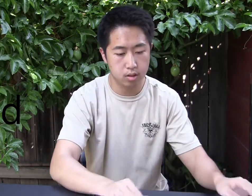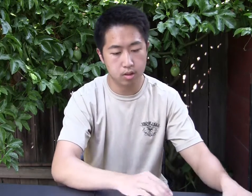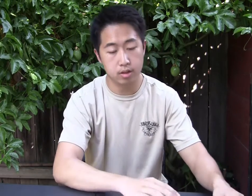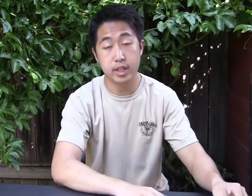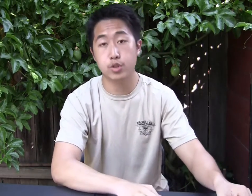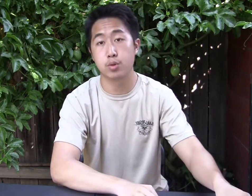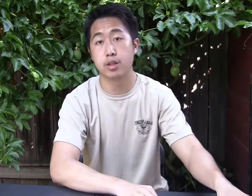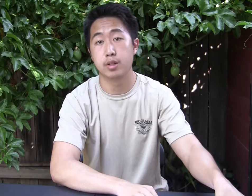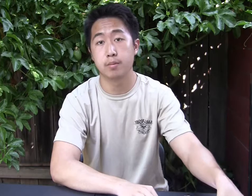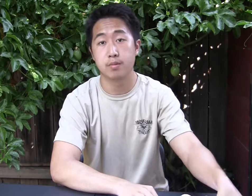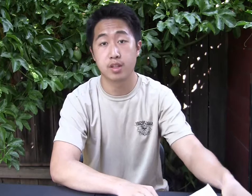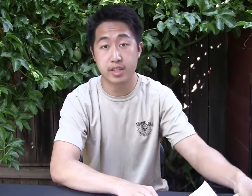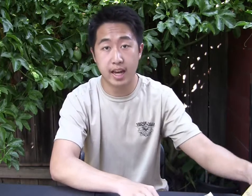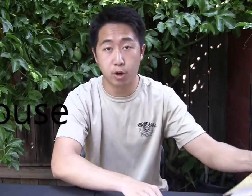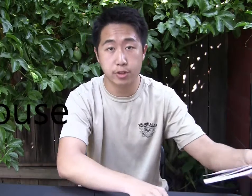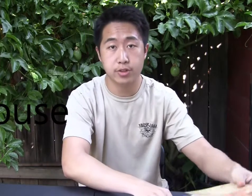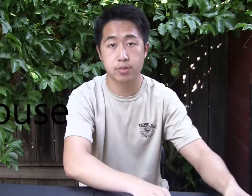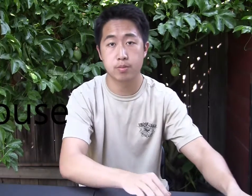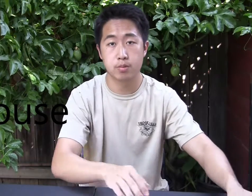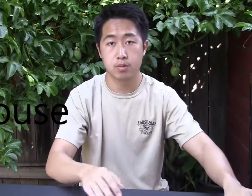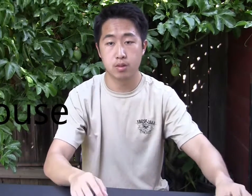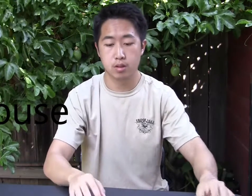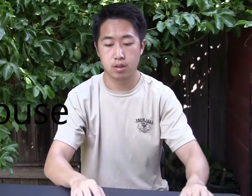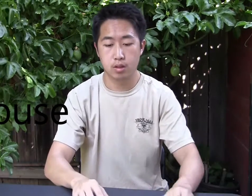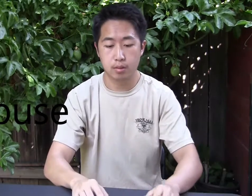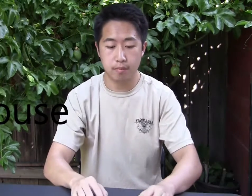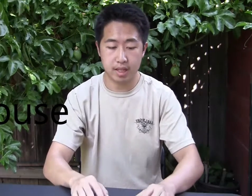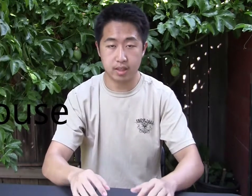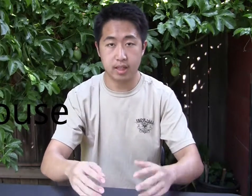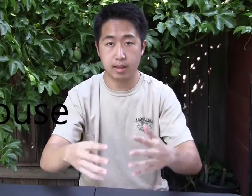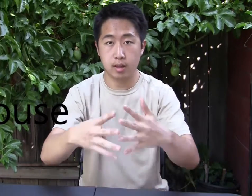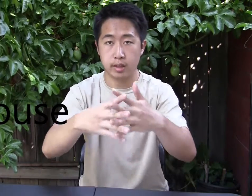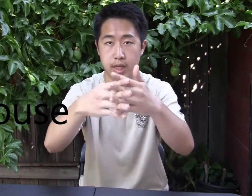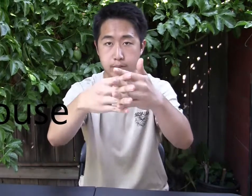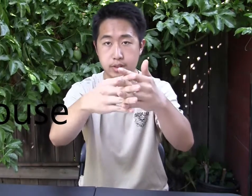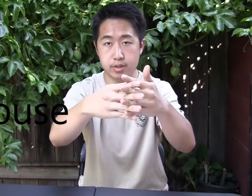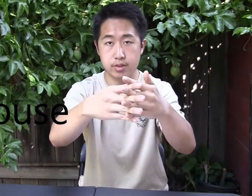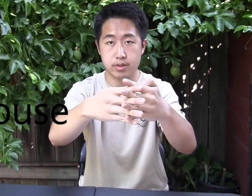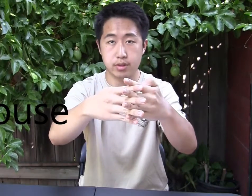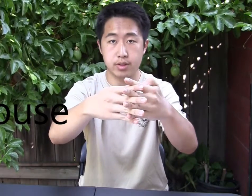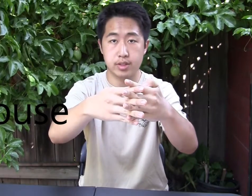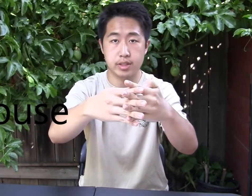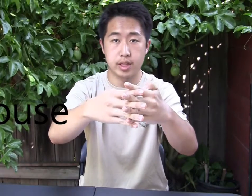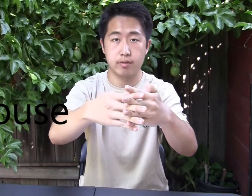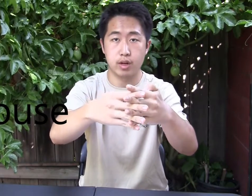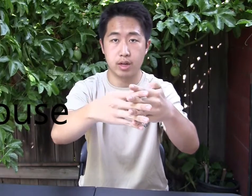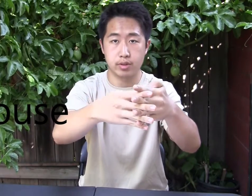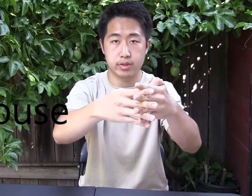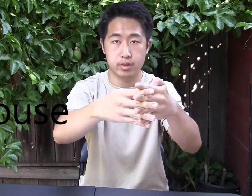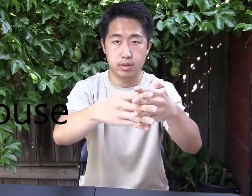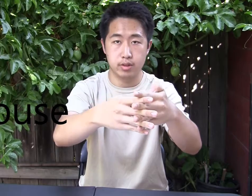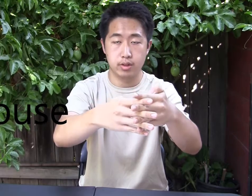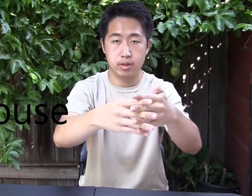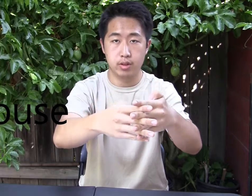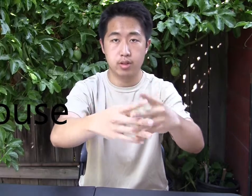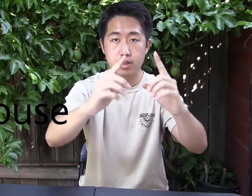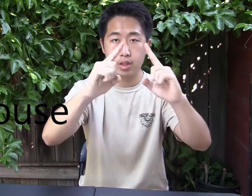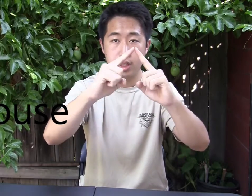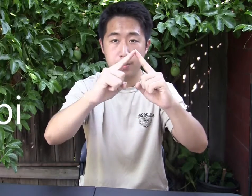The next word is house. Back then they had log cabins, so this is the sign for house. TP.